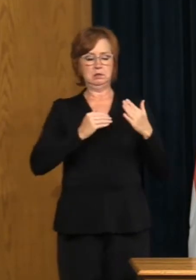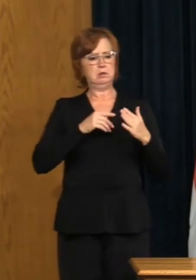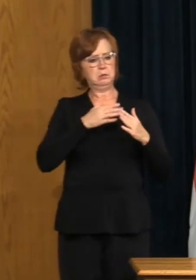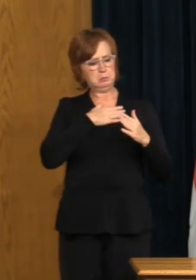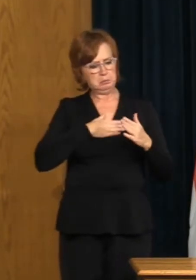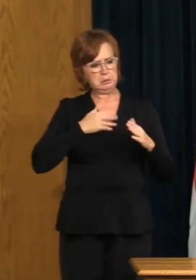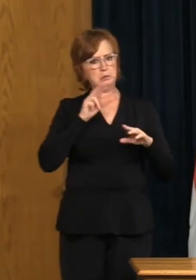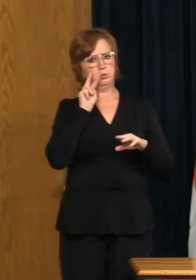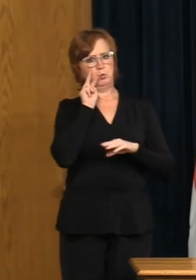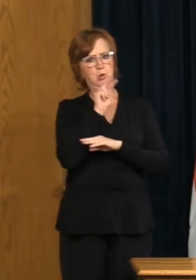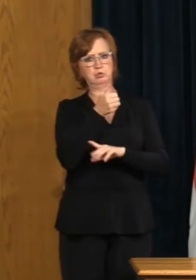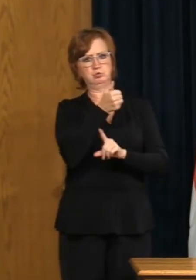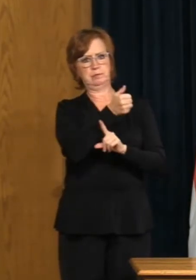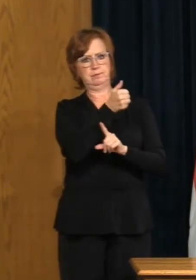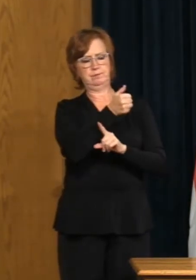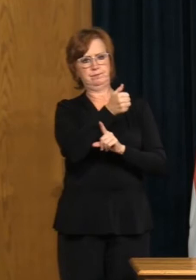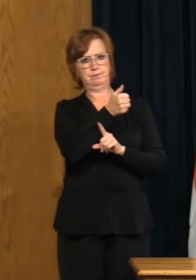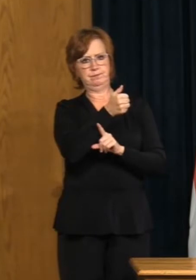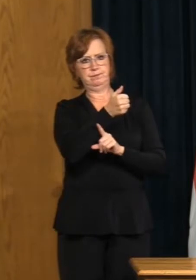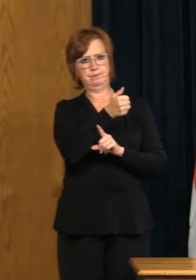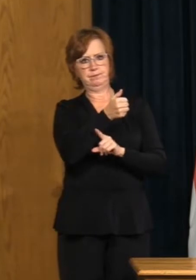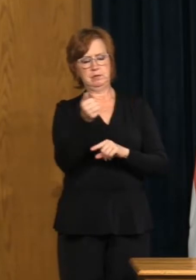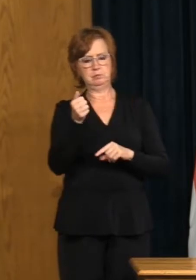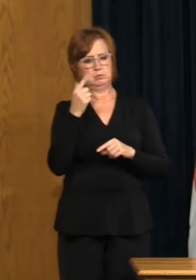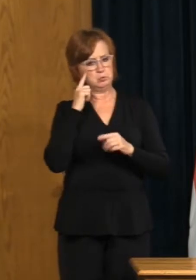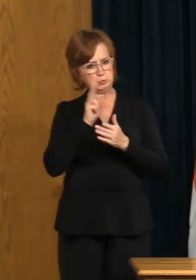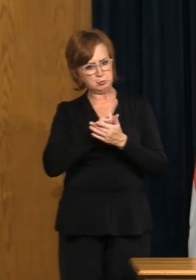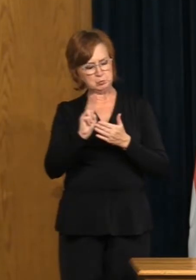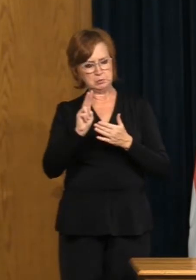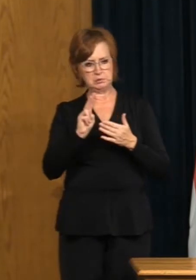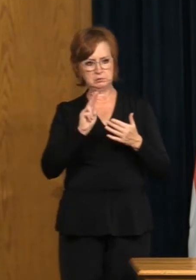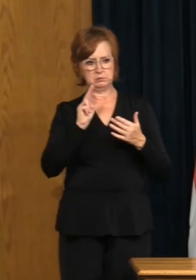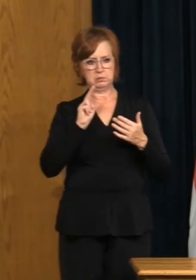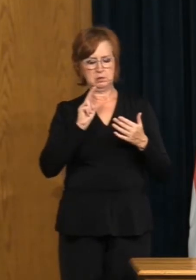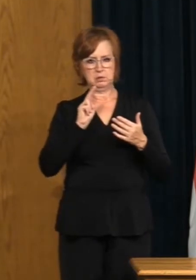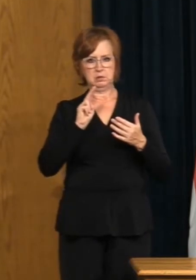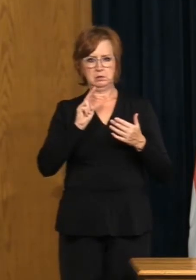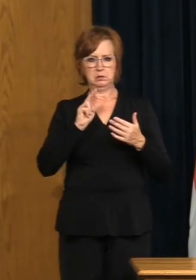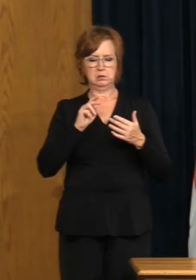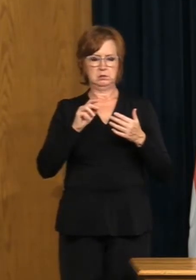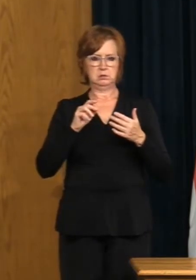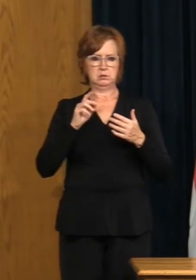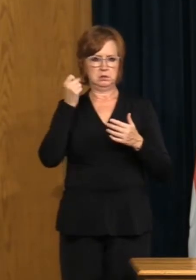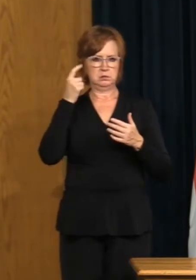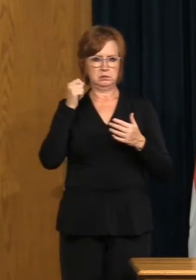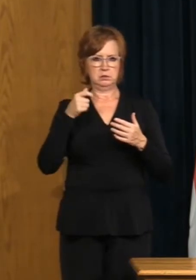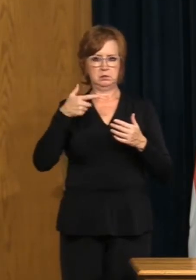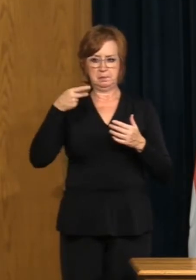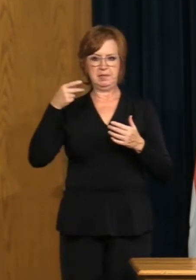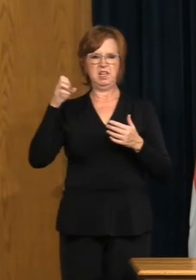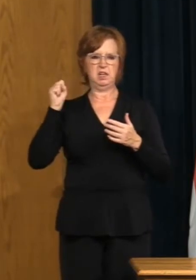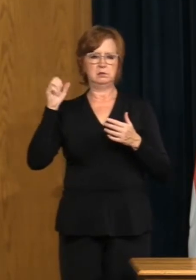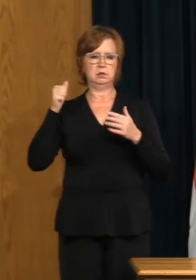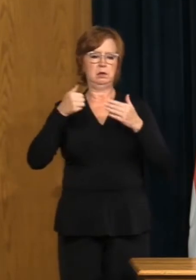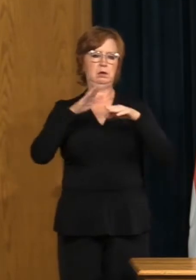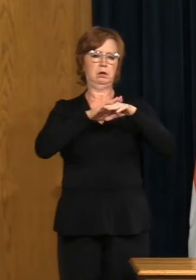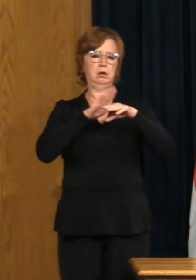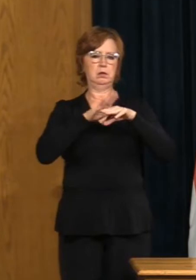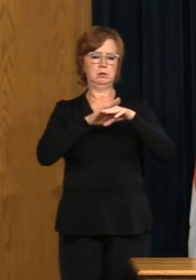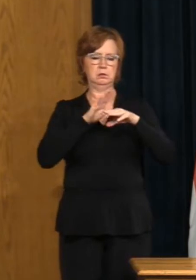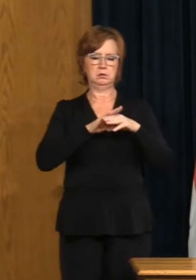self-monitor themselves for a couple of weeks, and if they have any concerns, they can seek testing. But certainly, while the PSAs have been quite